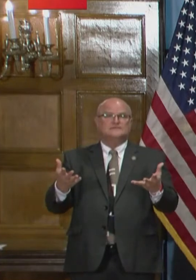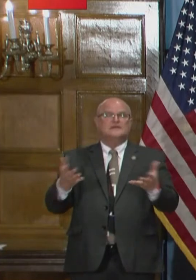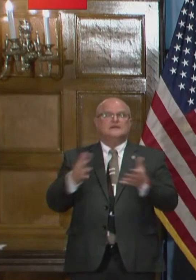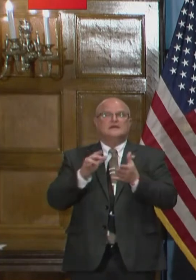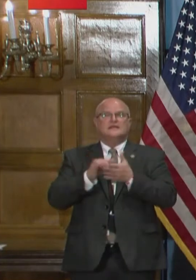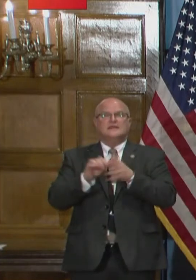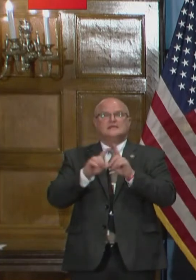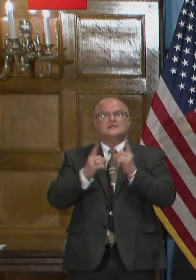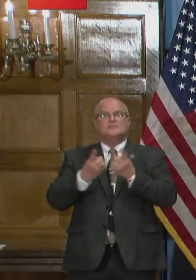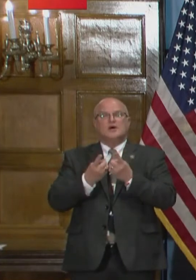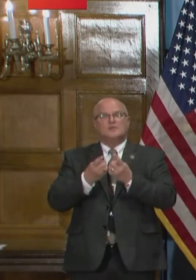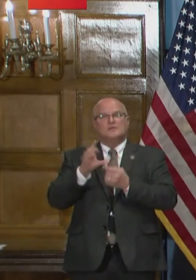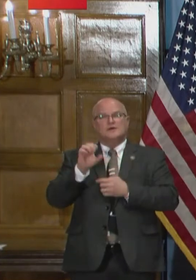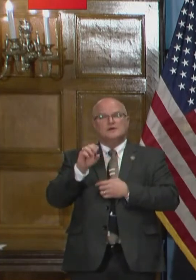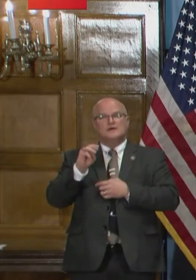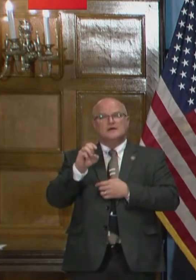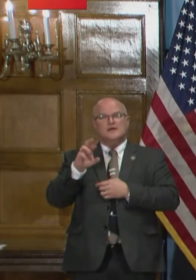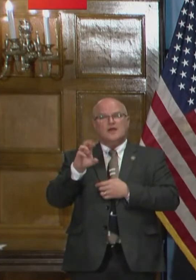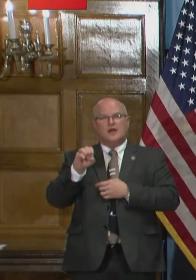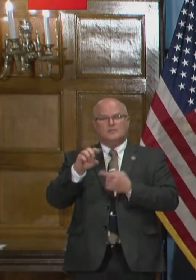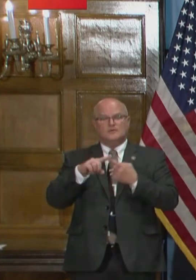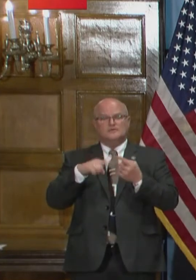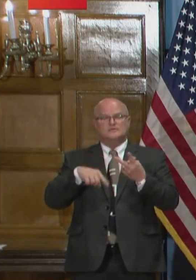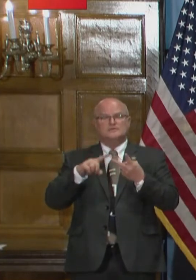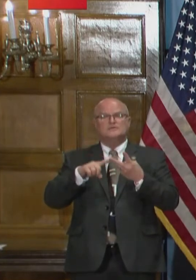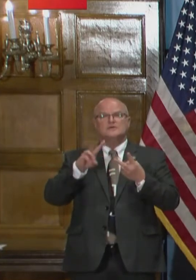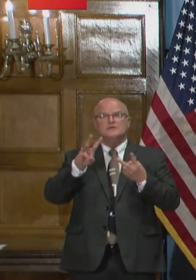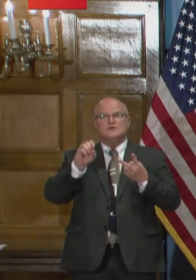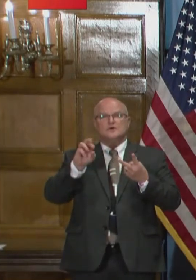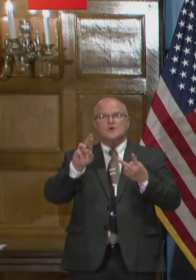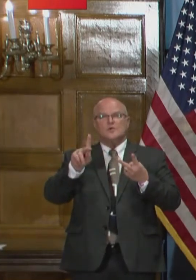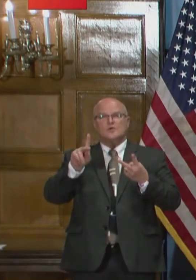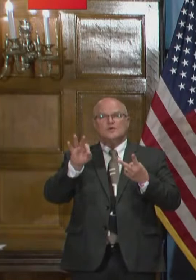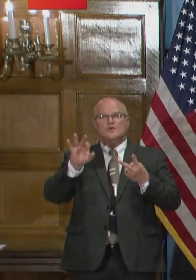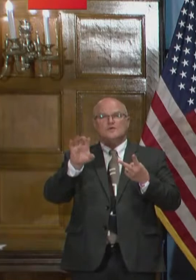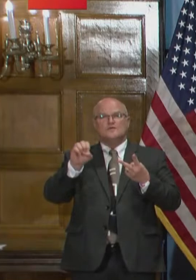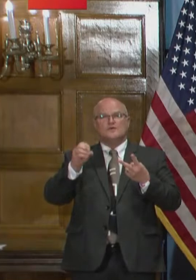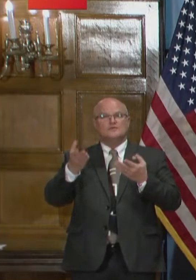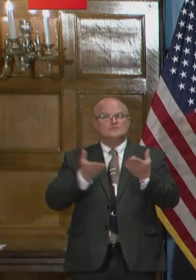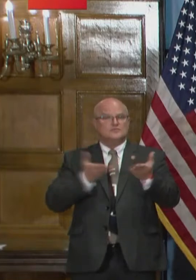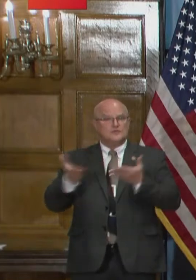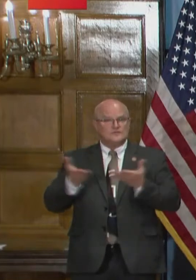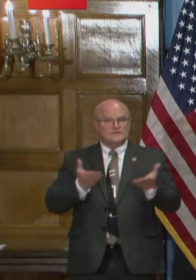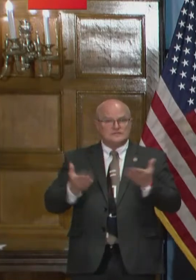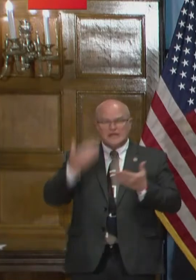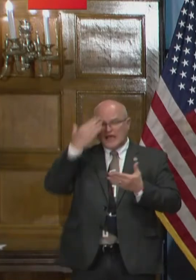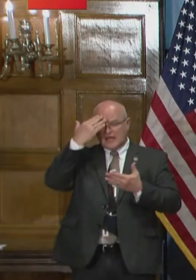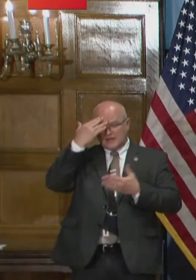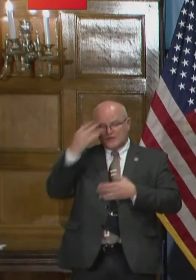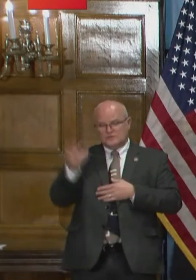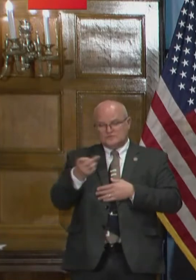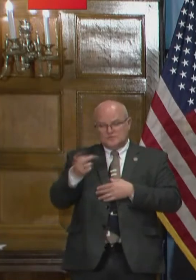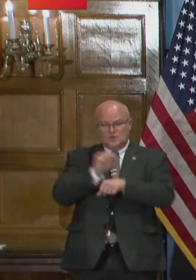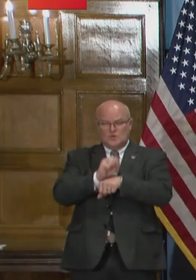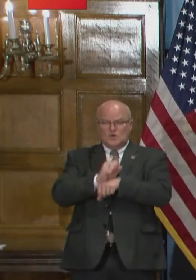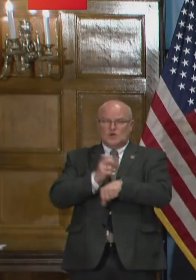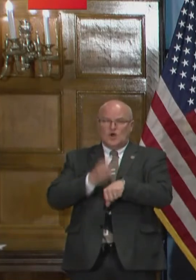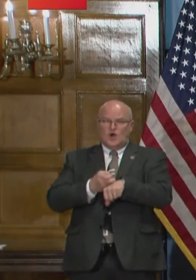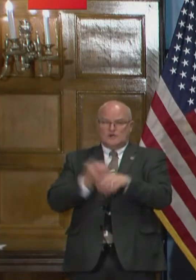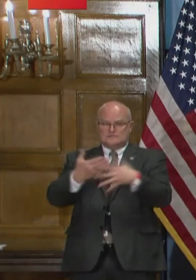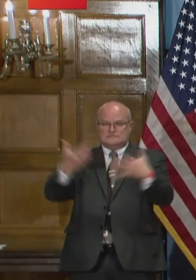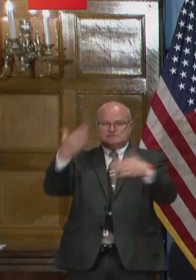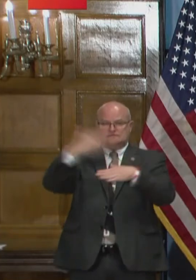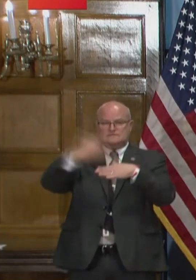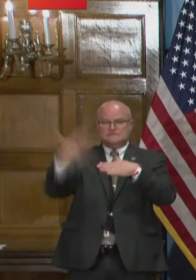The Department of Commerce and Workforce Services is communicating with them. I know they're working very hard to get this done as soon